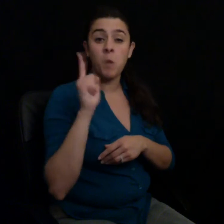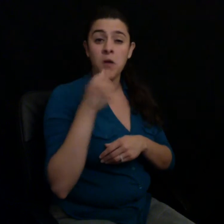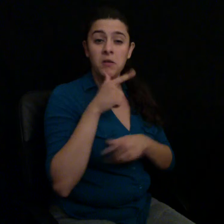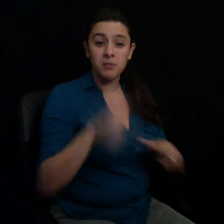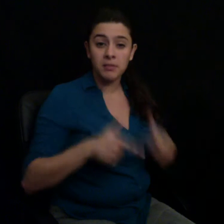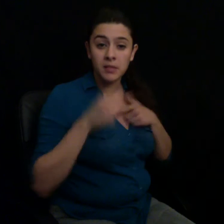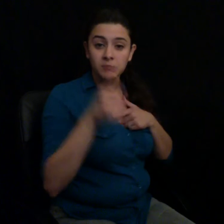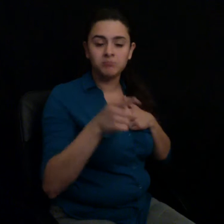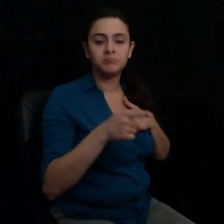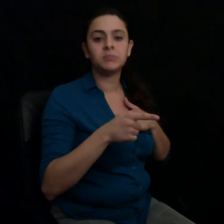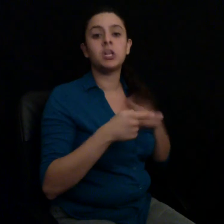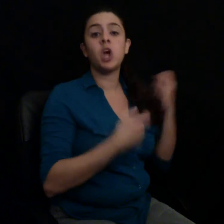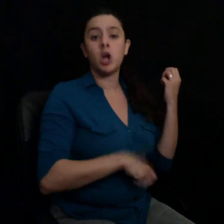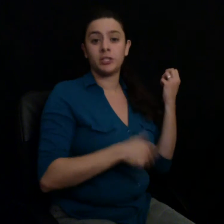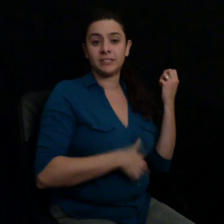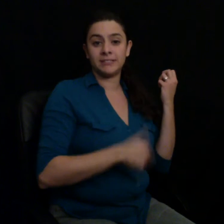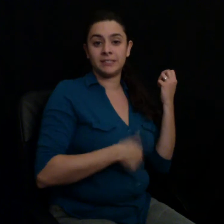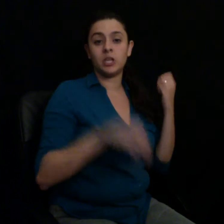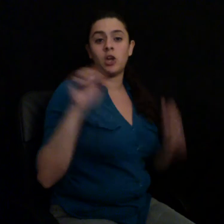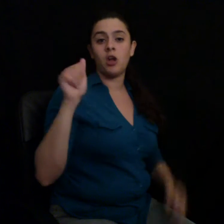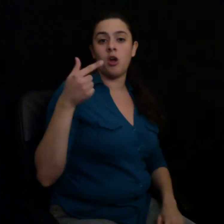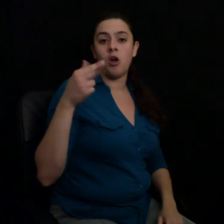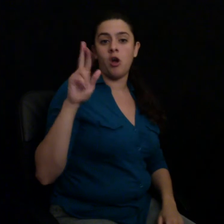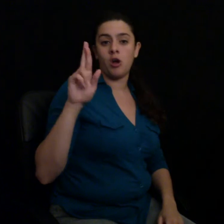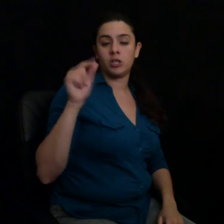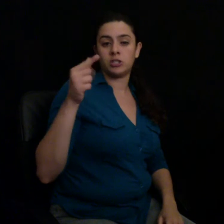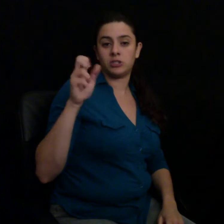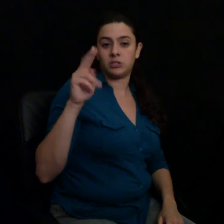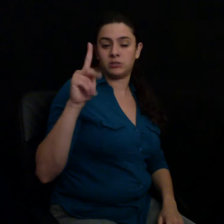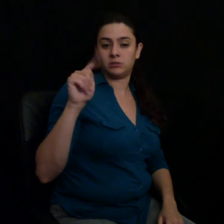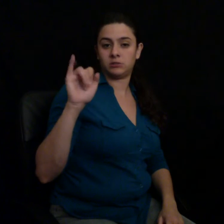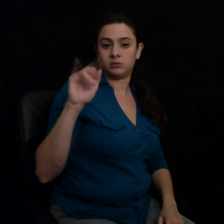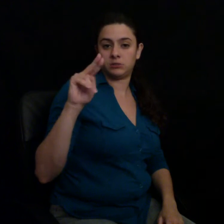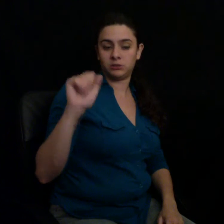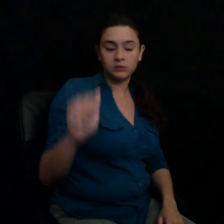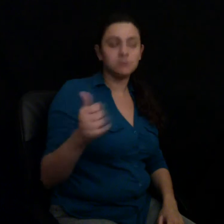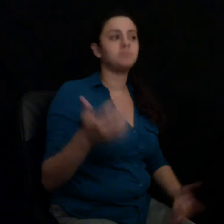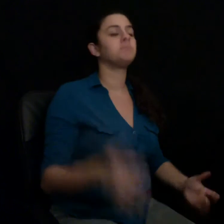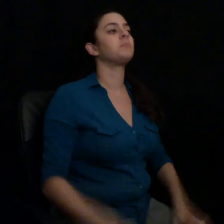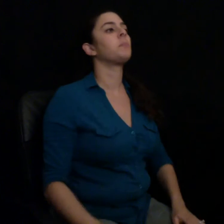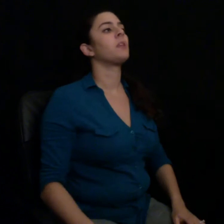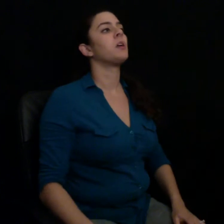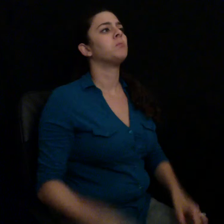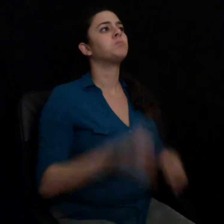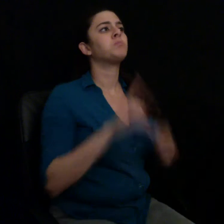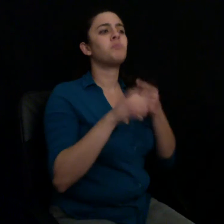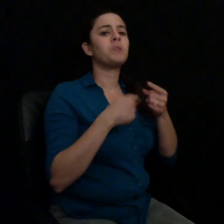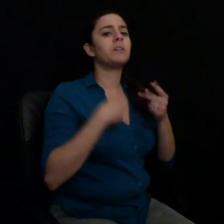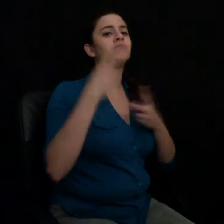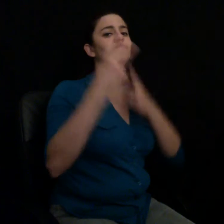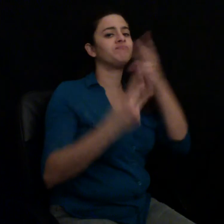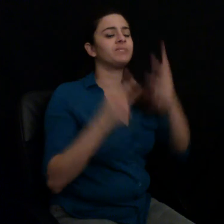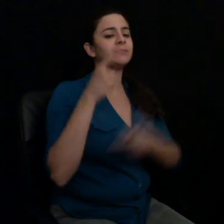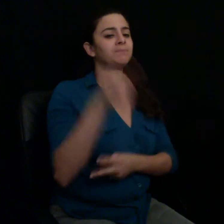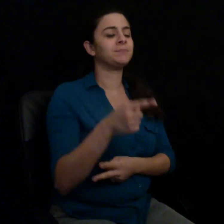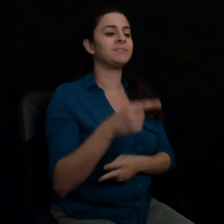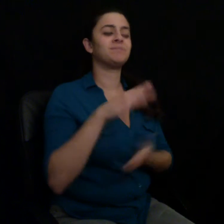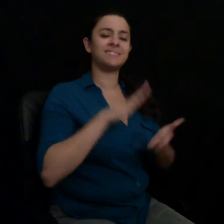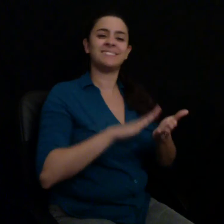and refreshing to get out of kind of this closet American culture that exists in